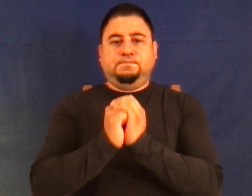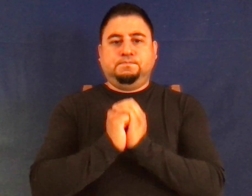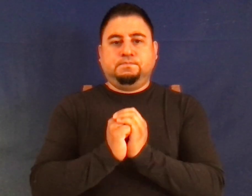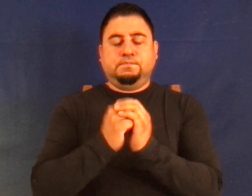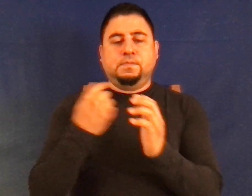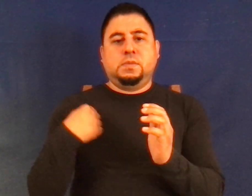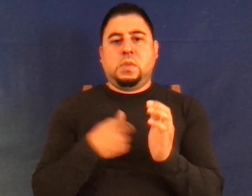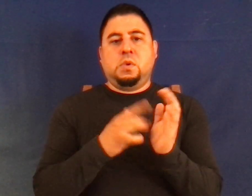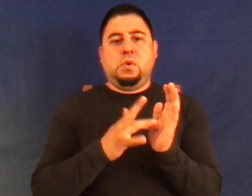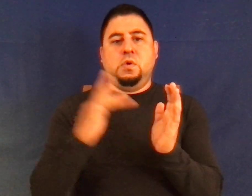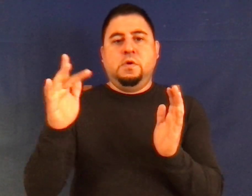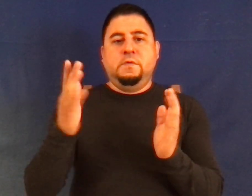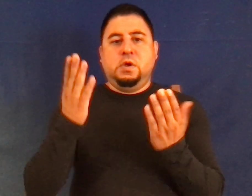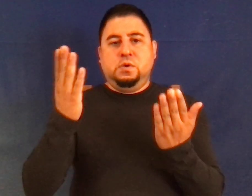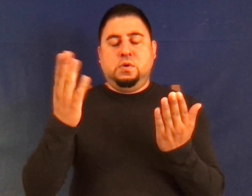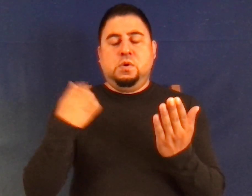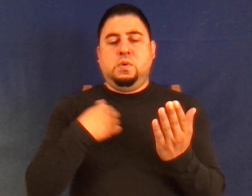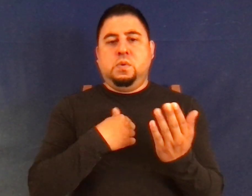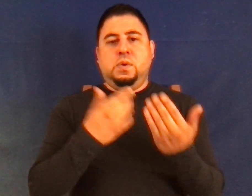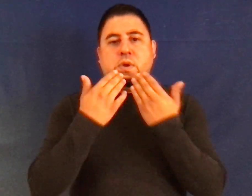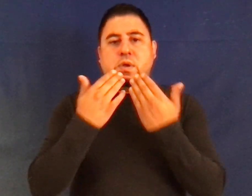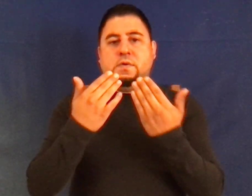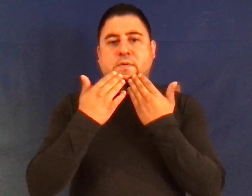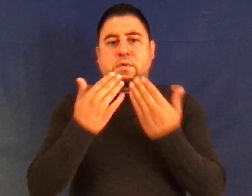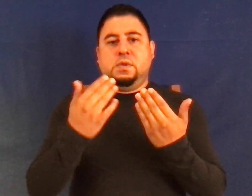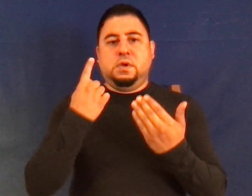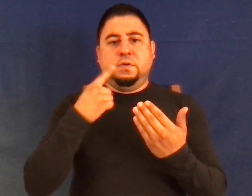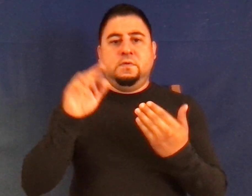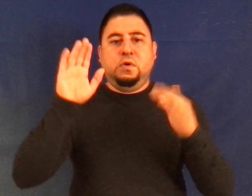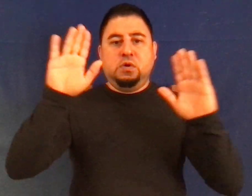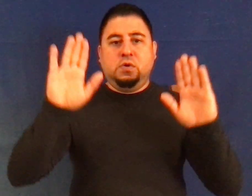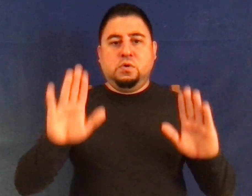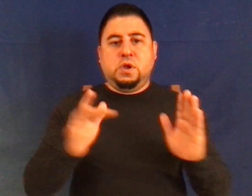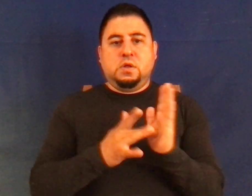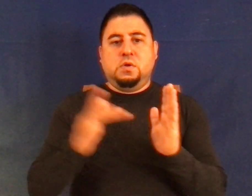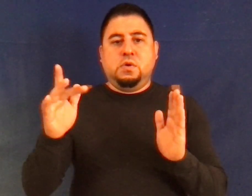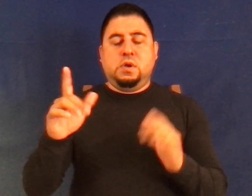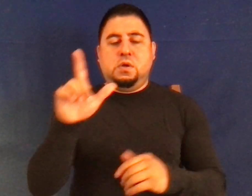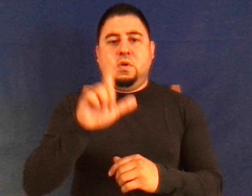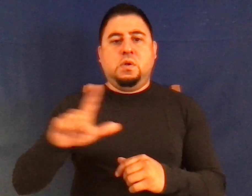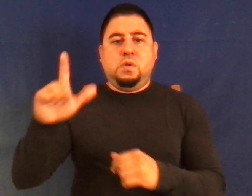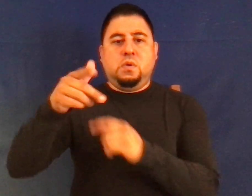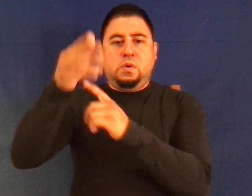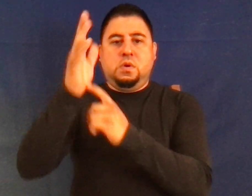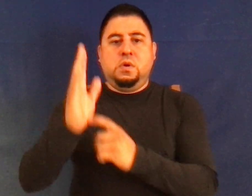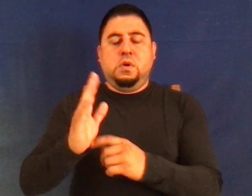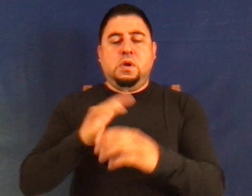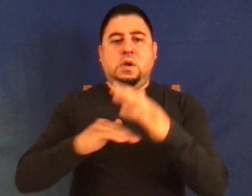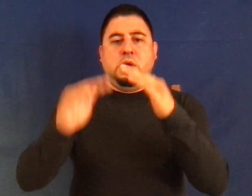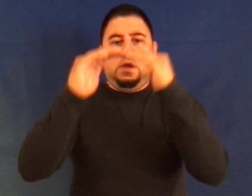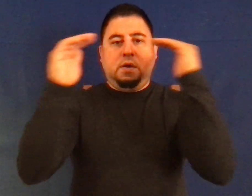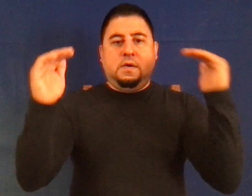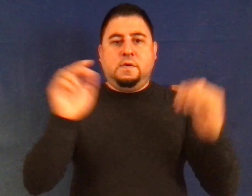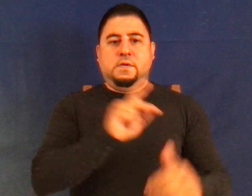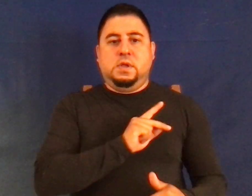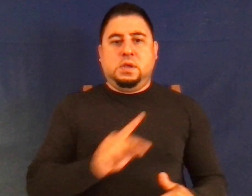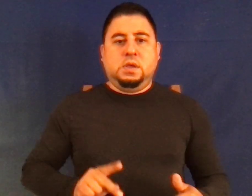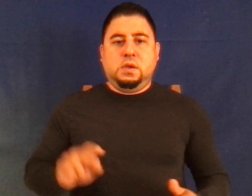you, we glorify you. We give you thanks for your great glory. Lord God, heavenly King,